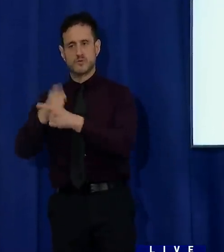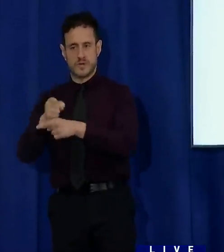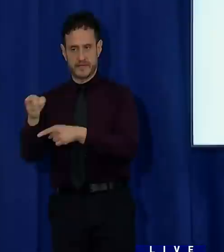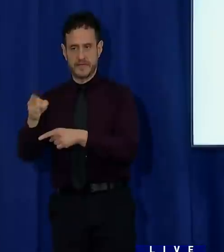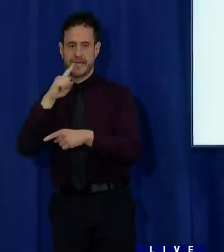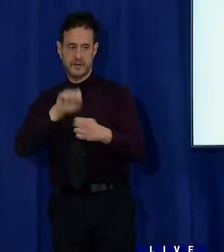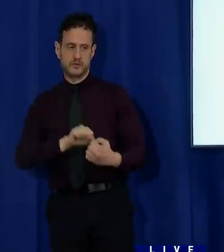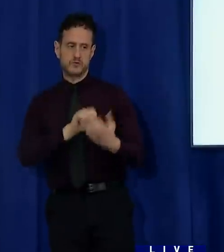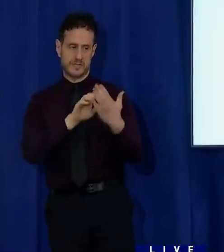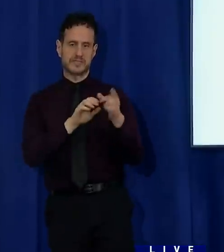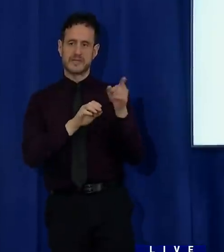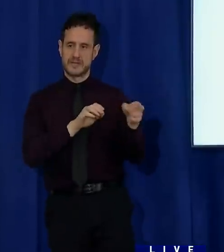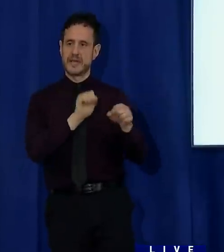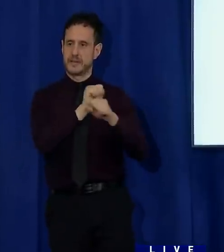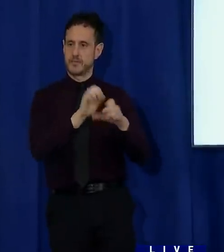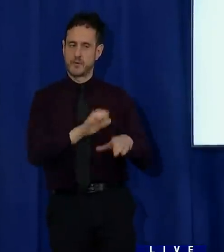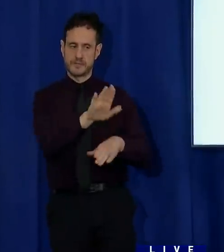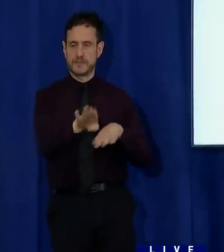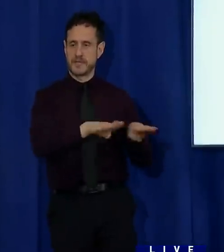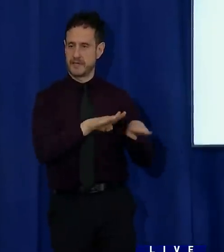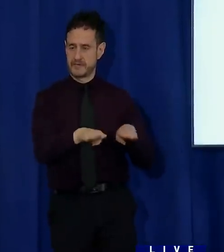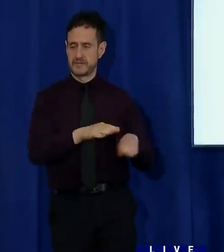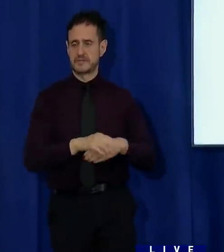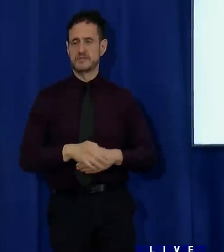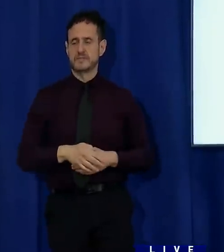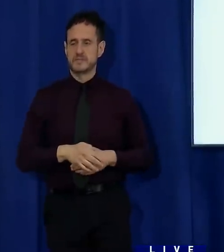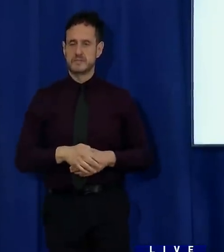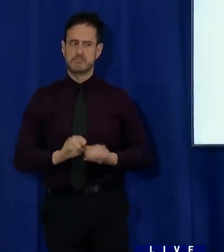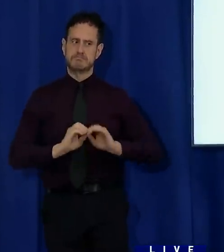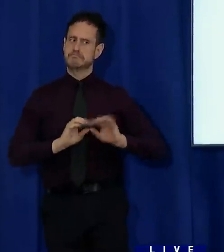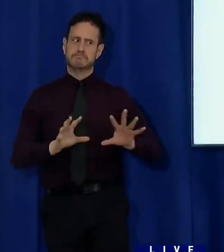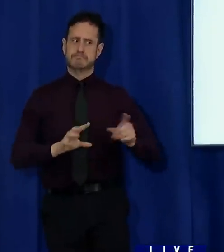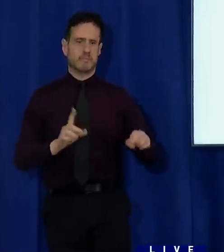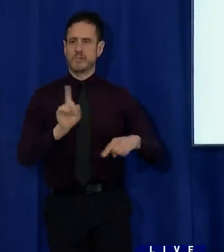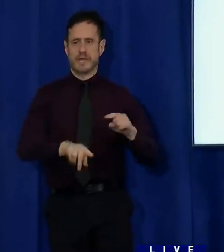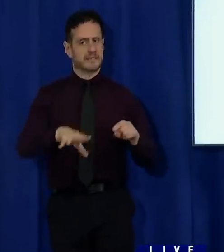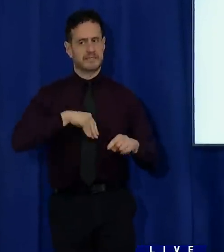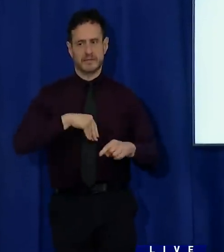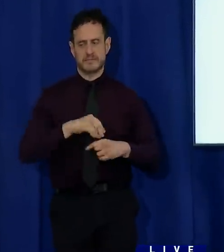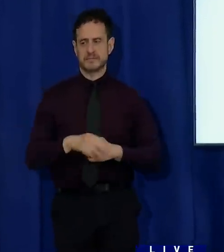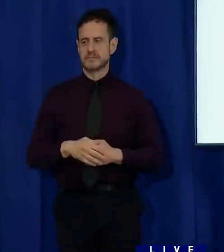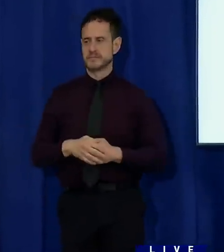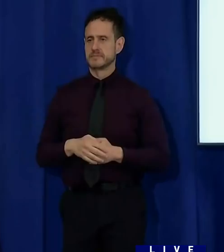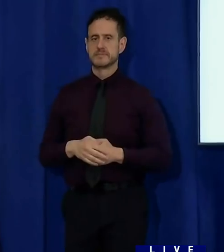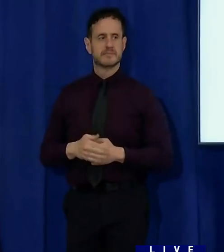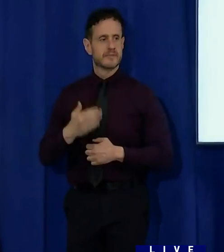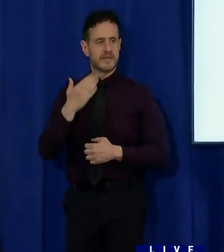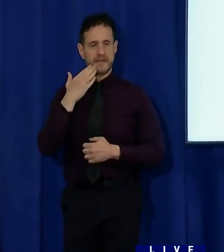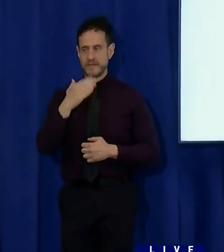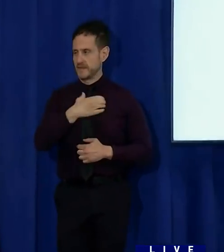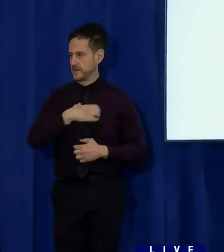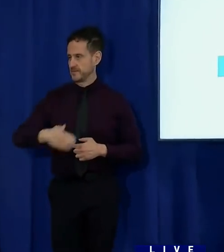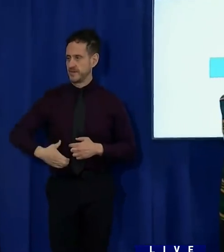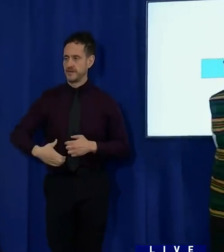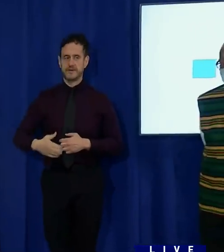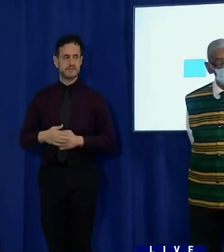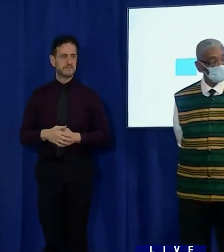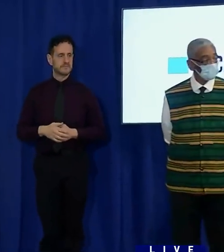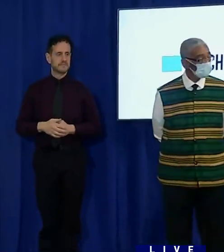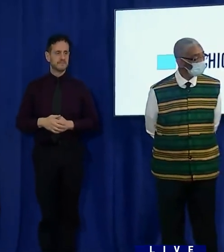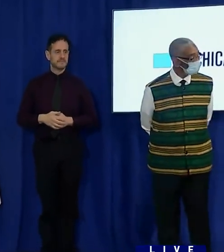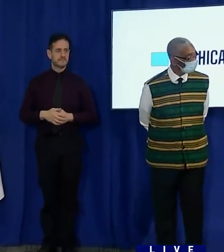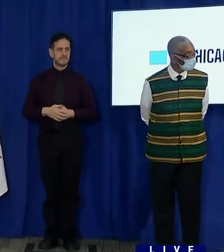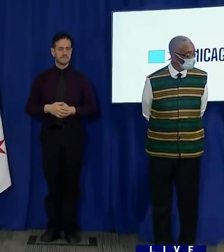in addressing that employee's conduct, which is clearly unacceptable. Thank you, Mayor. Thank you, Marianne. Thank you.